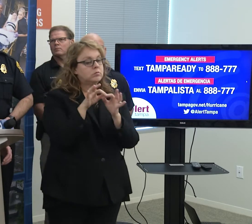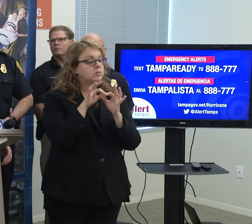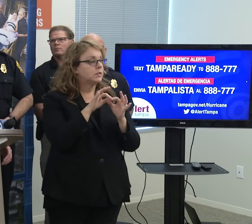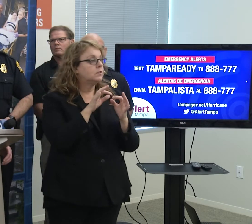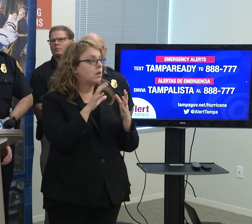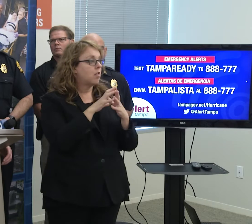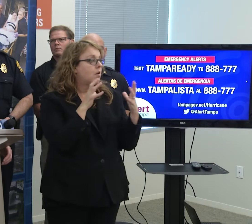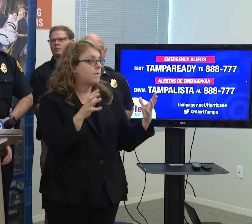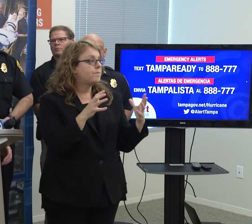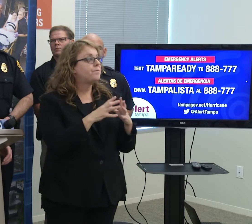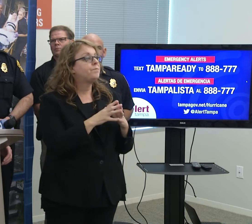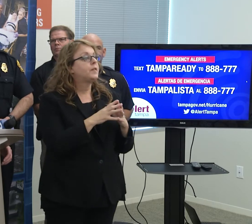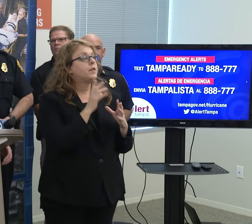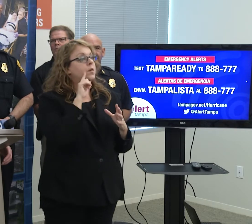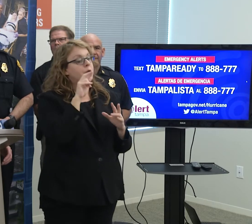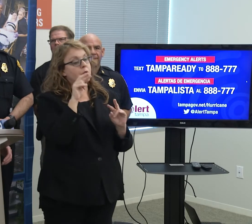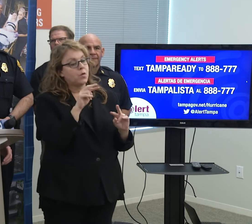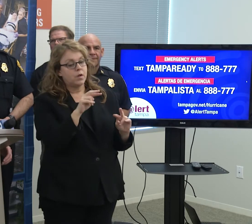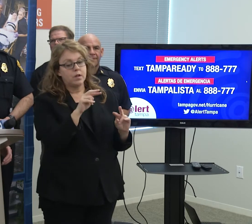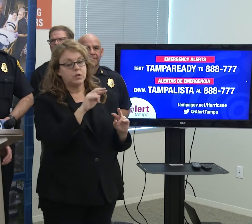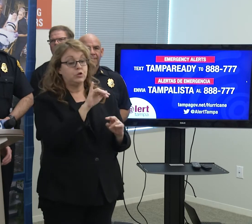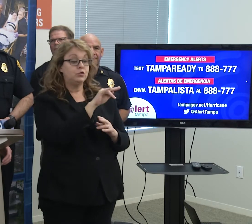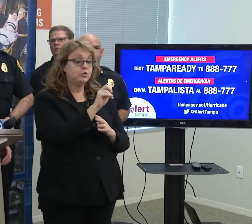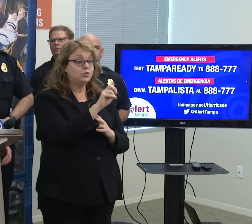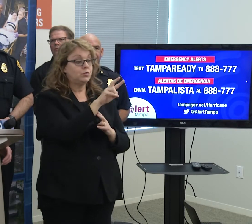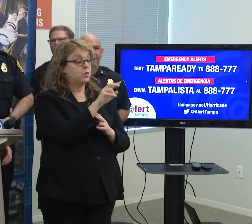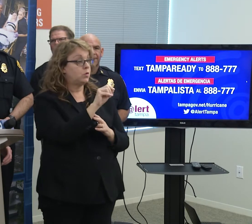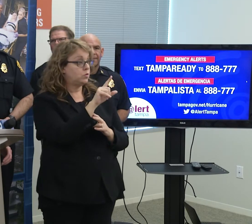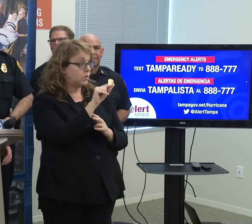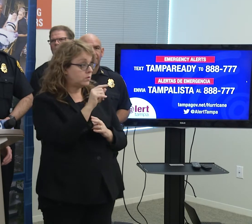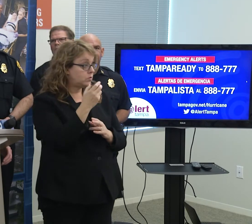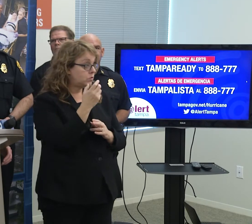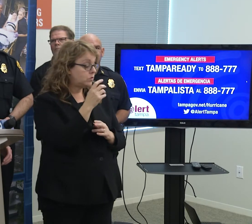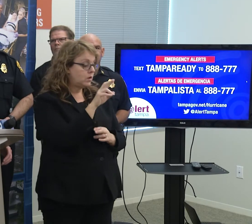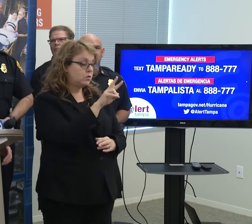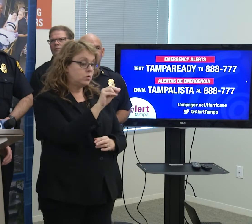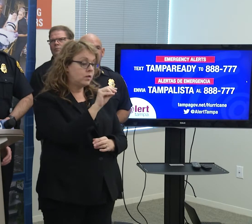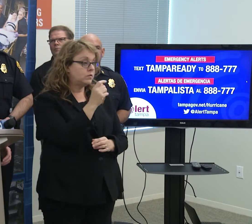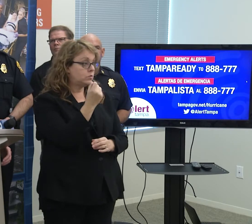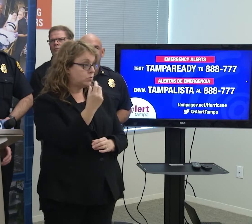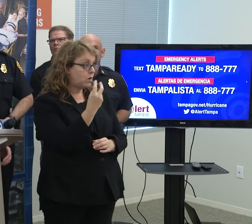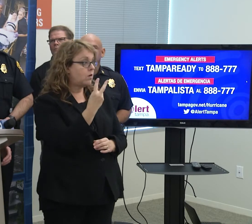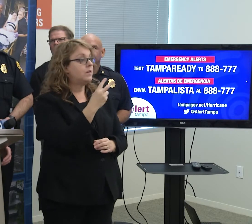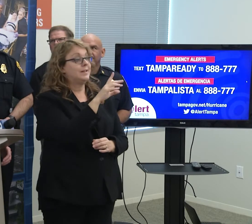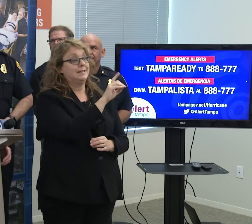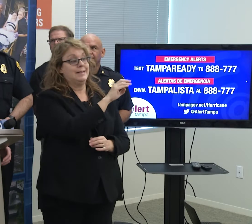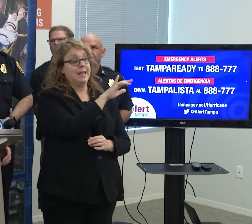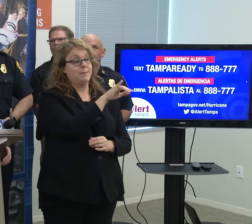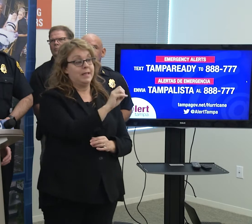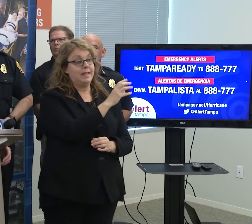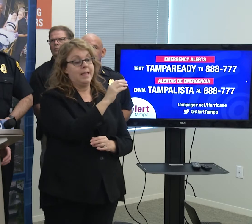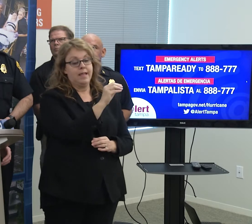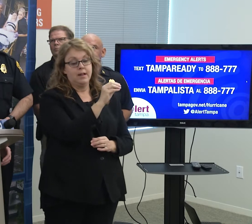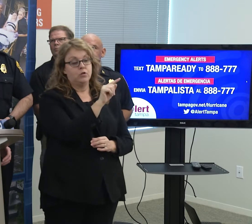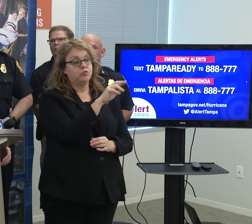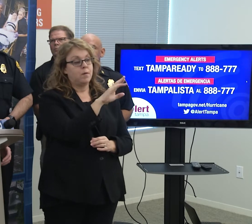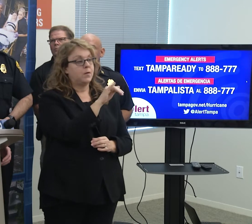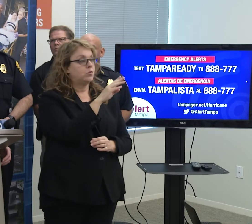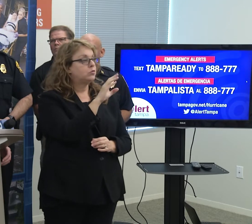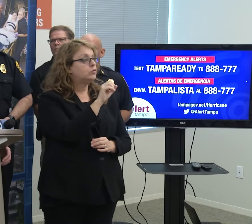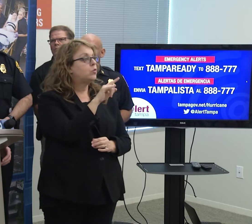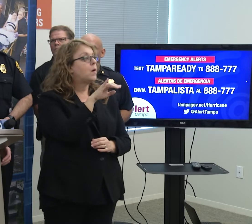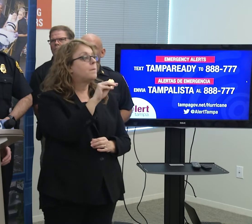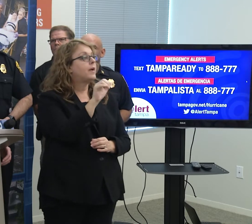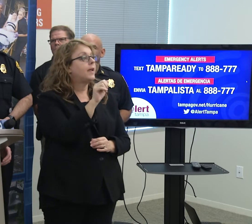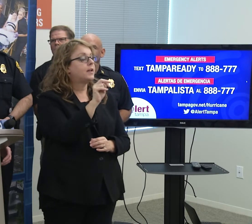team, especially as we look at, June of 2012 with Tropical Storm Debbie, June of 2013 with Tropical Storm